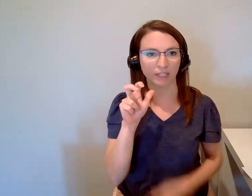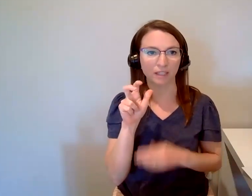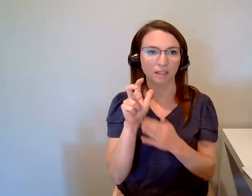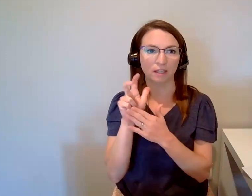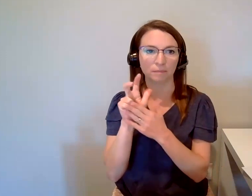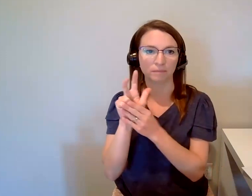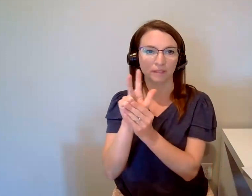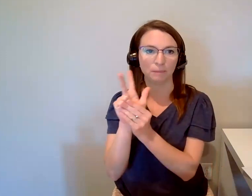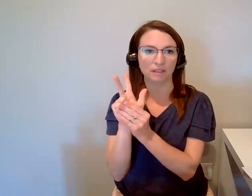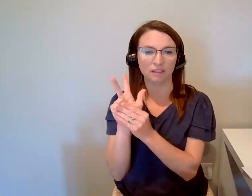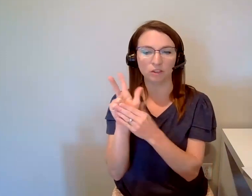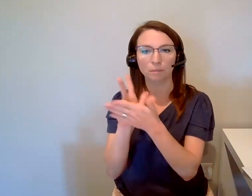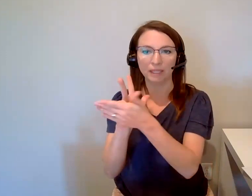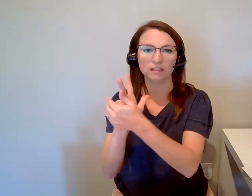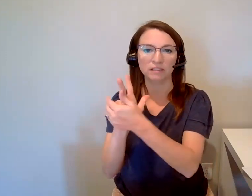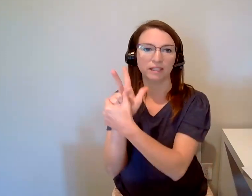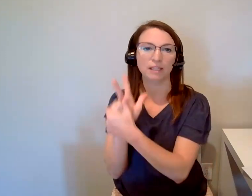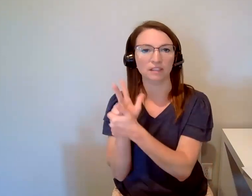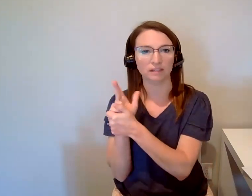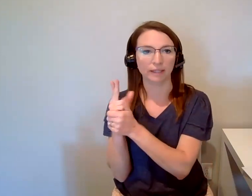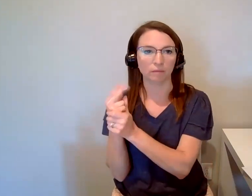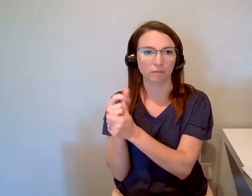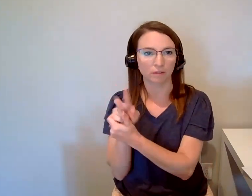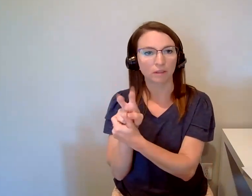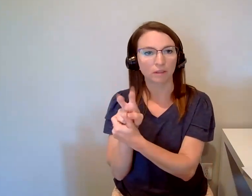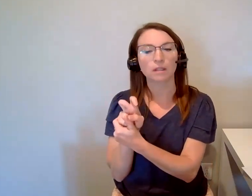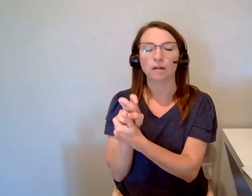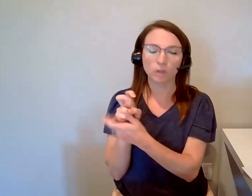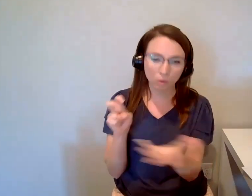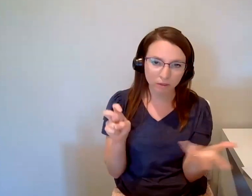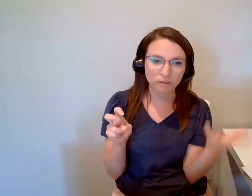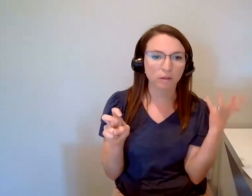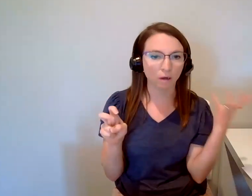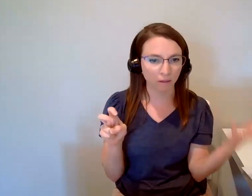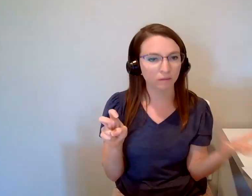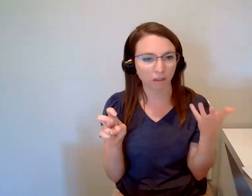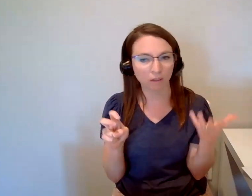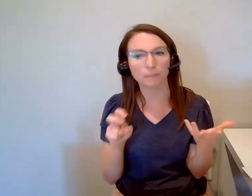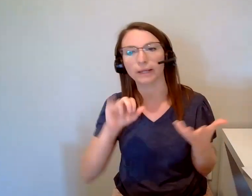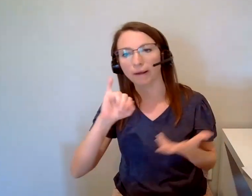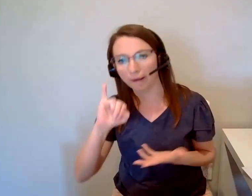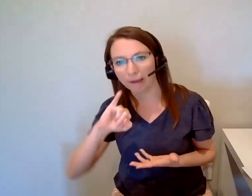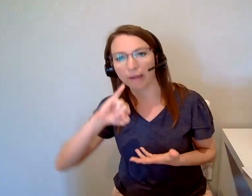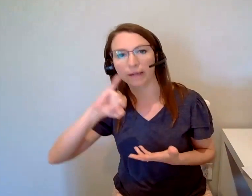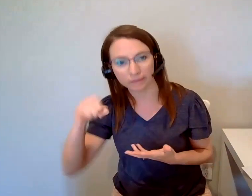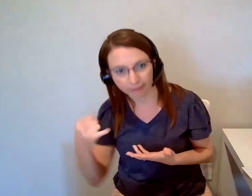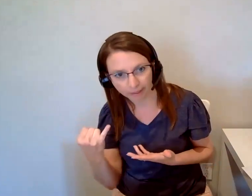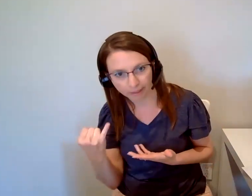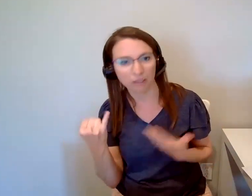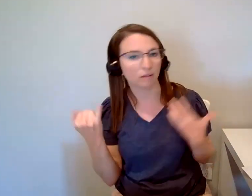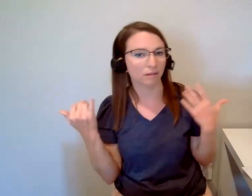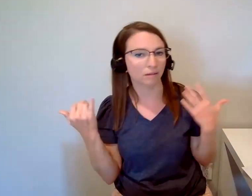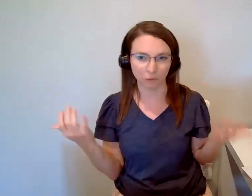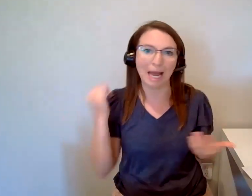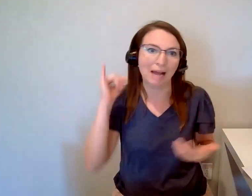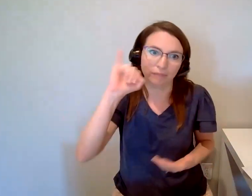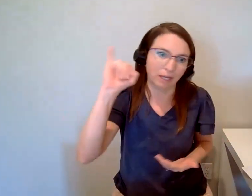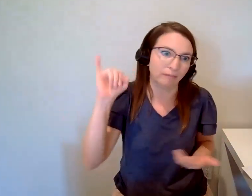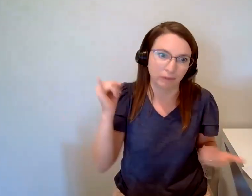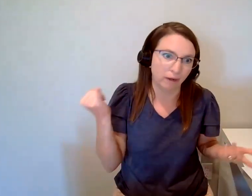Okay, I'm keeping you can basically tape these down. Of course, there are some like I and J, you have to have your